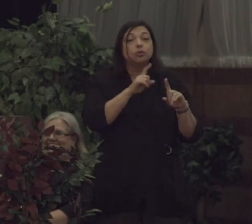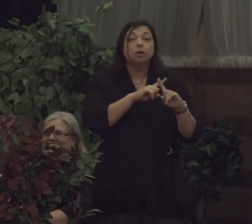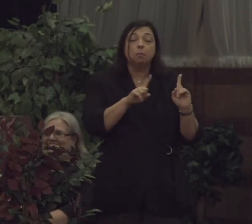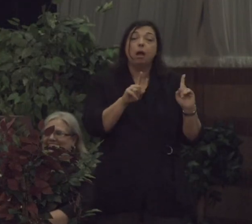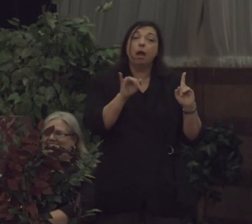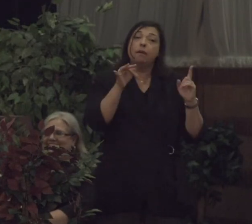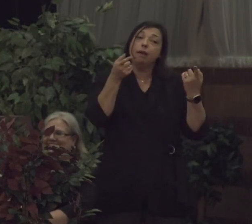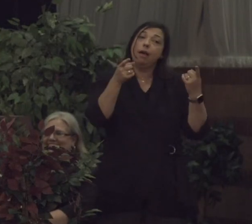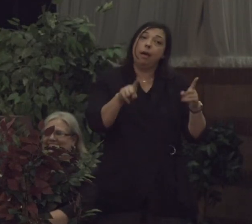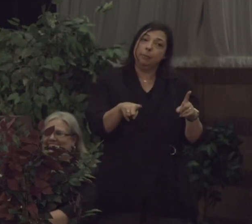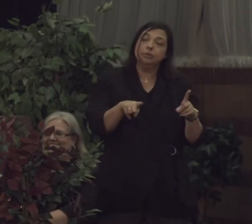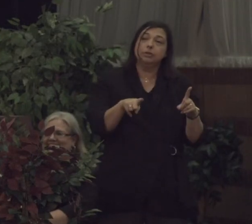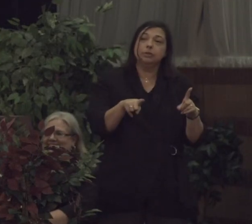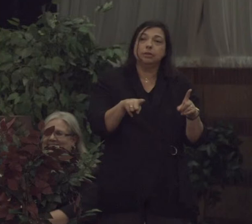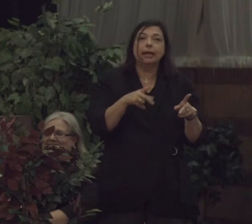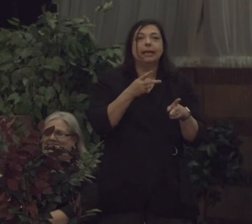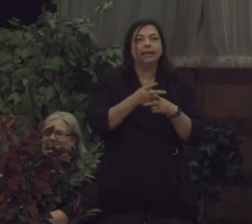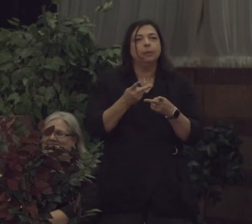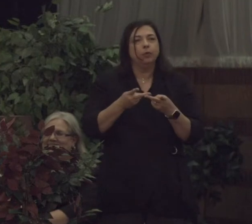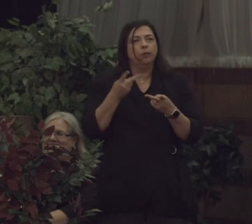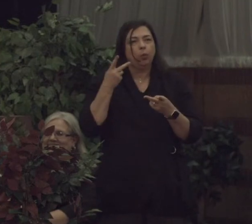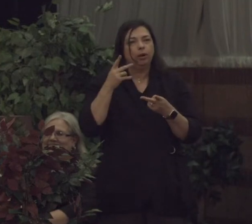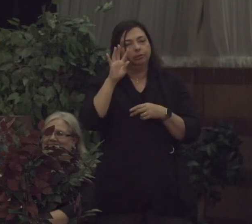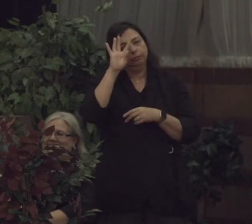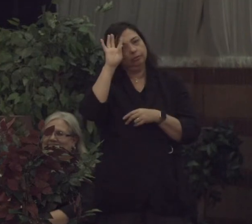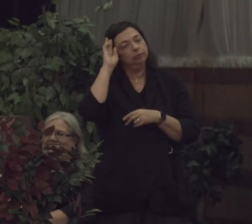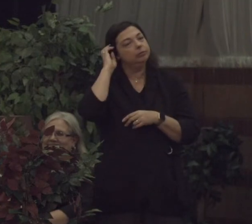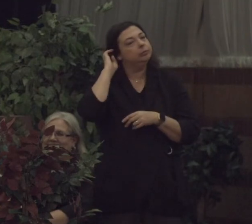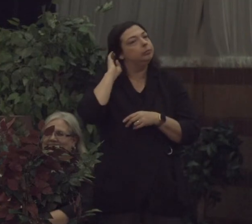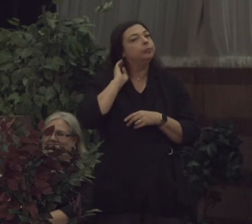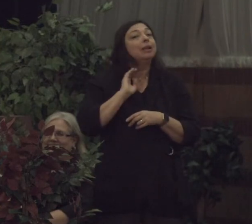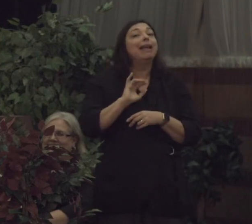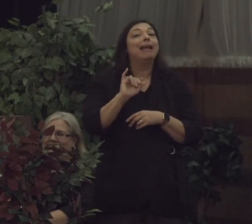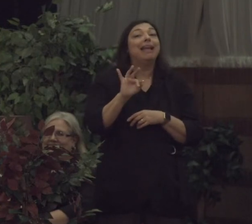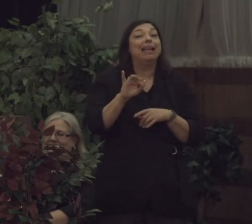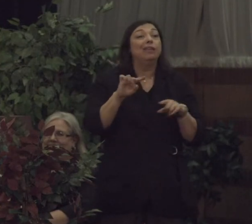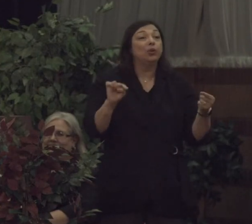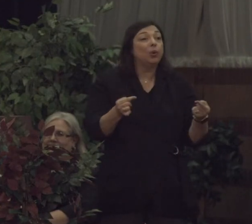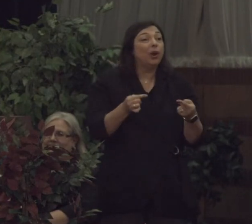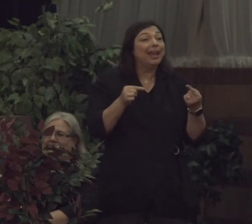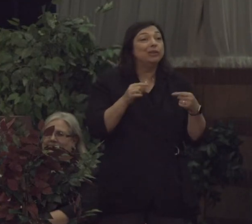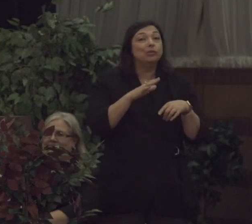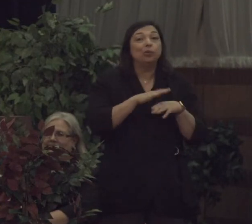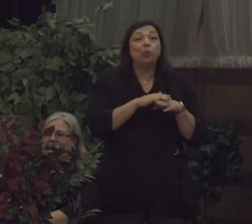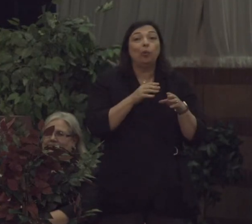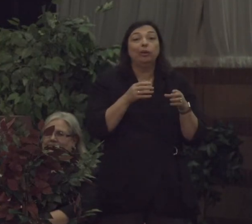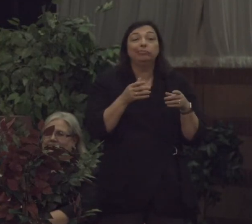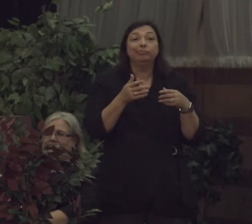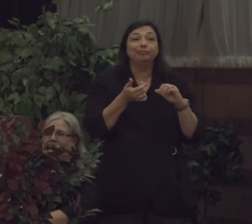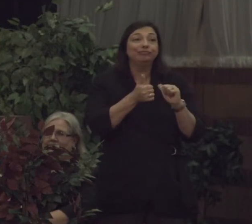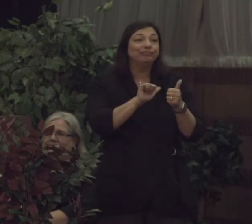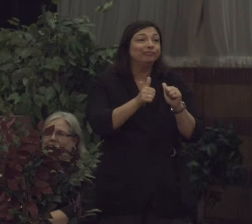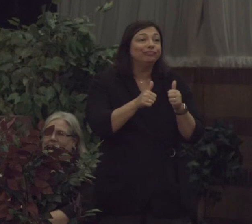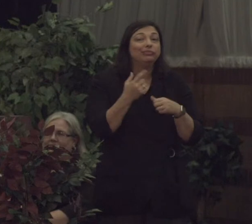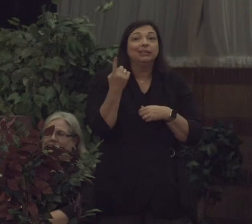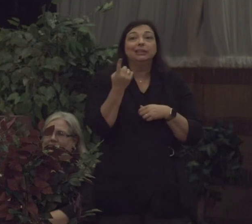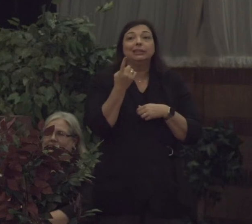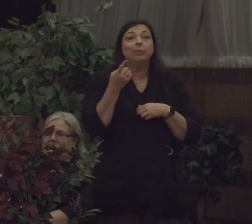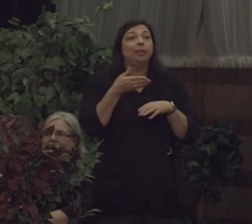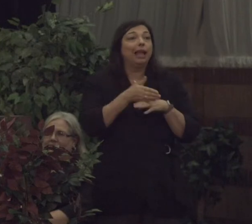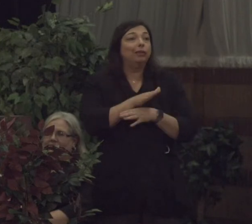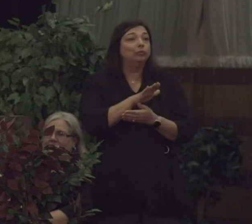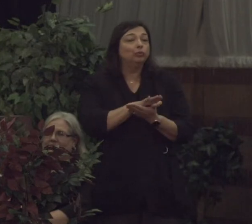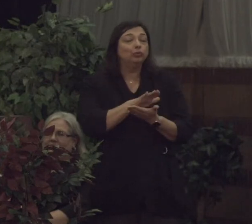do, keep your fork. If you're injured on a field or playing something maybe after